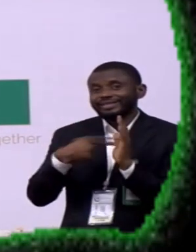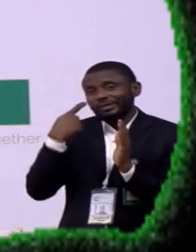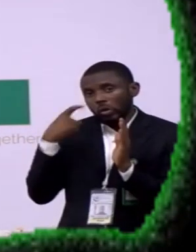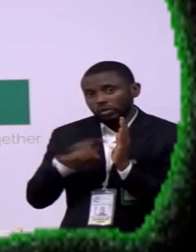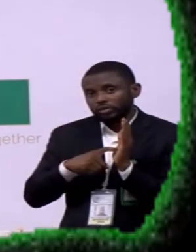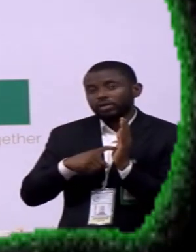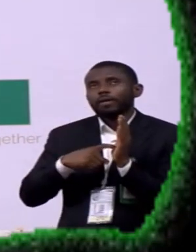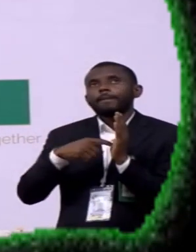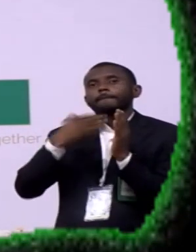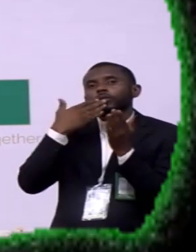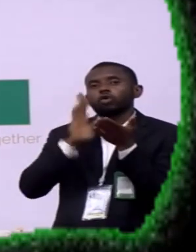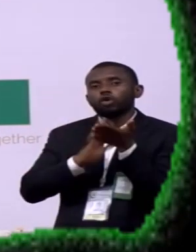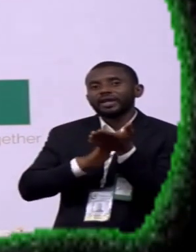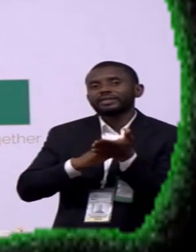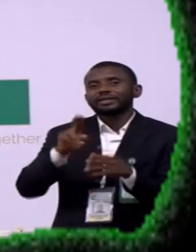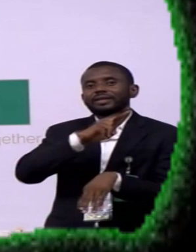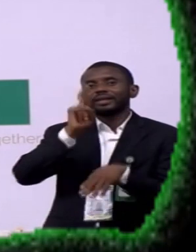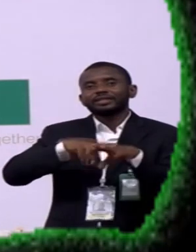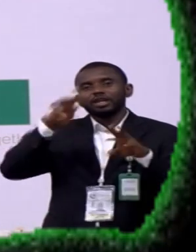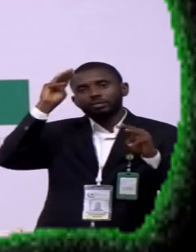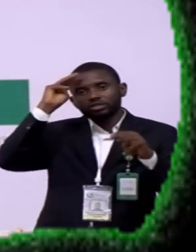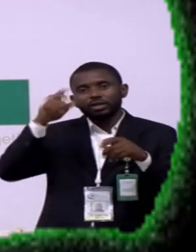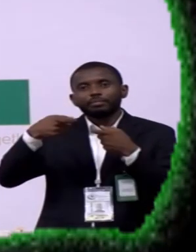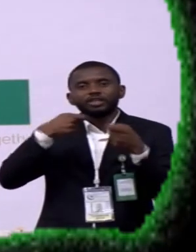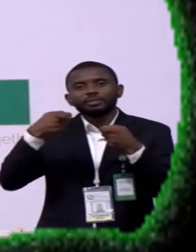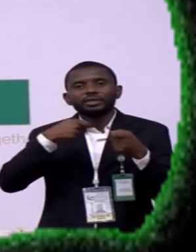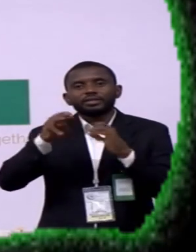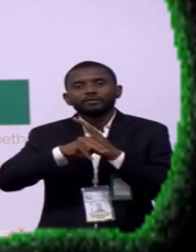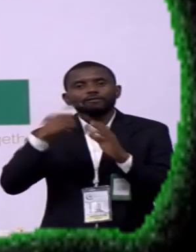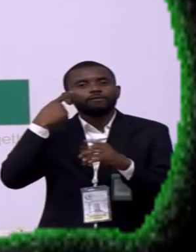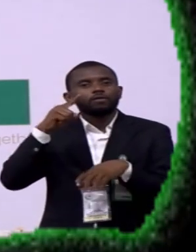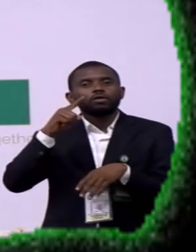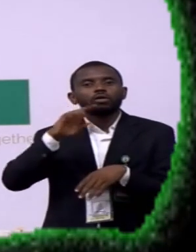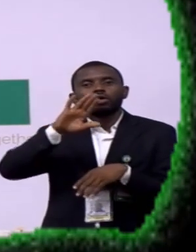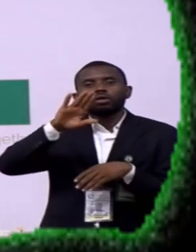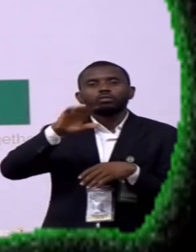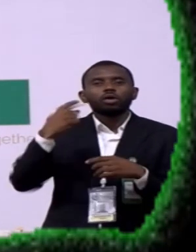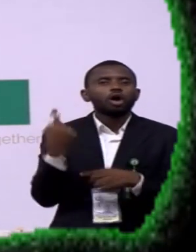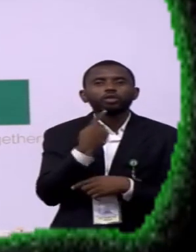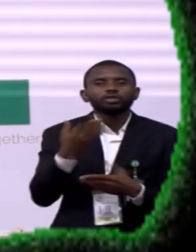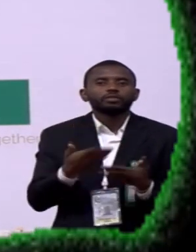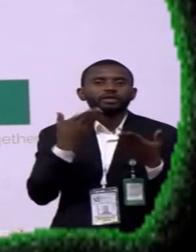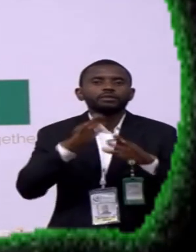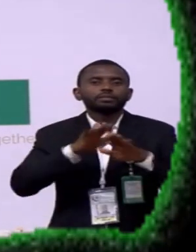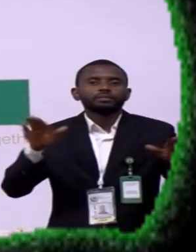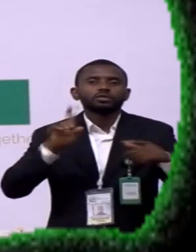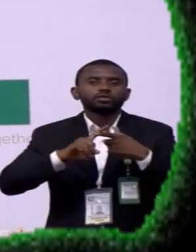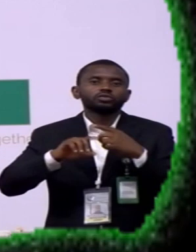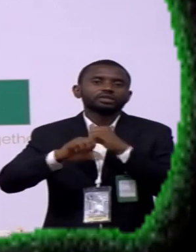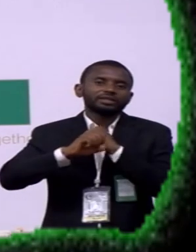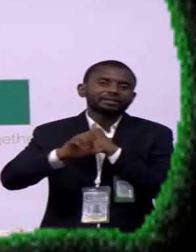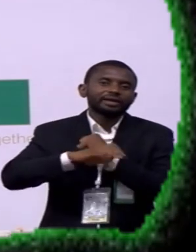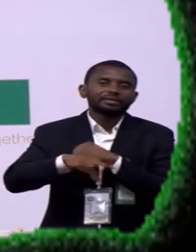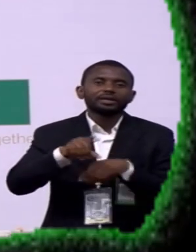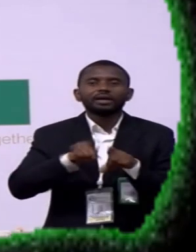commend the National Mosque Management for always providing the platform to sensitize as well as